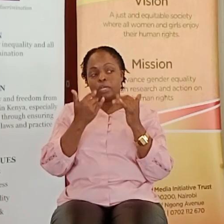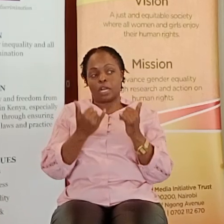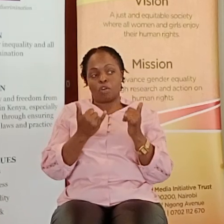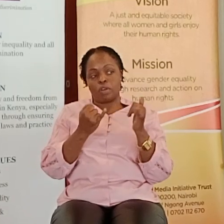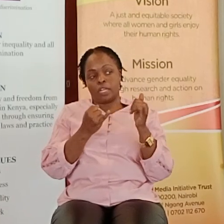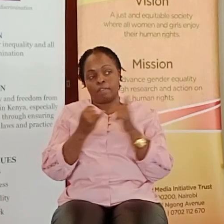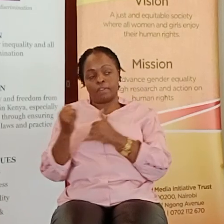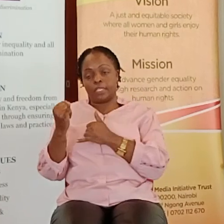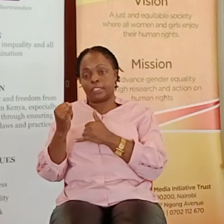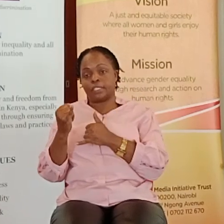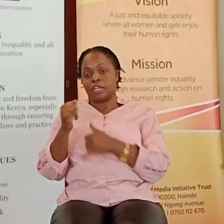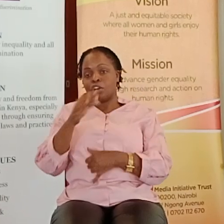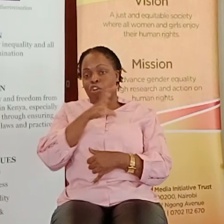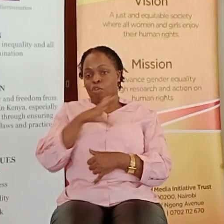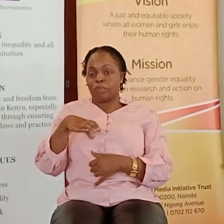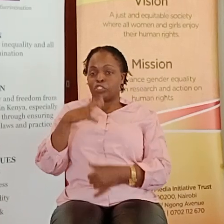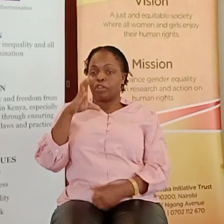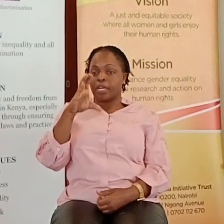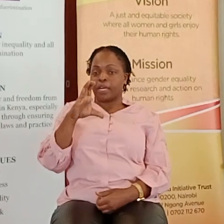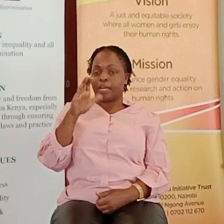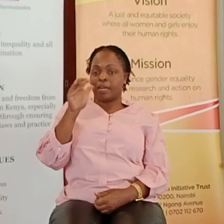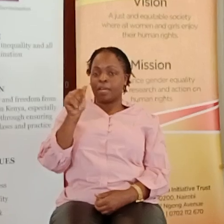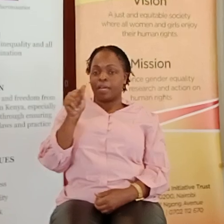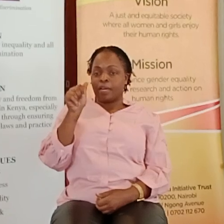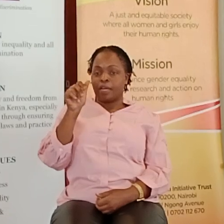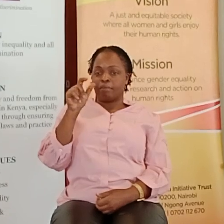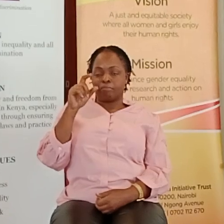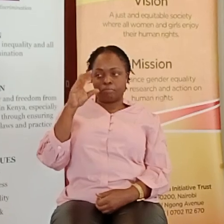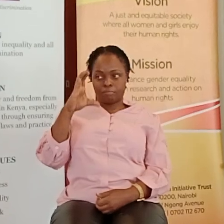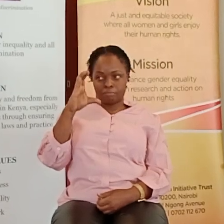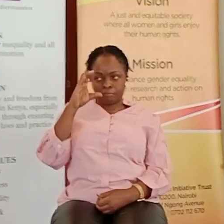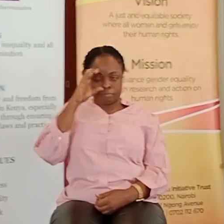Caroline Ntupuru, who will give her remarks.